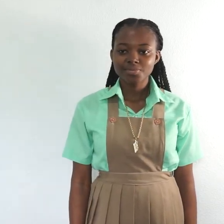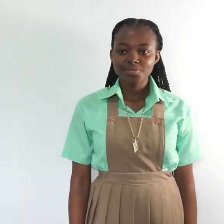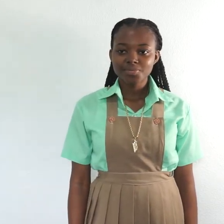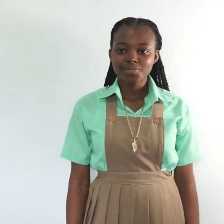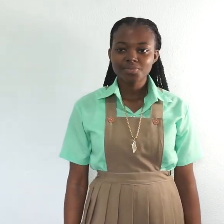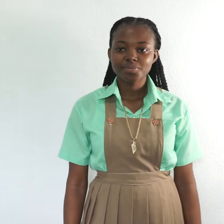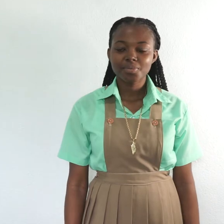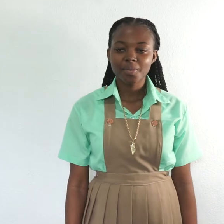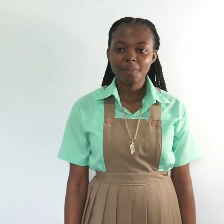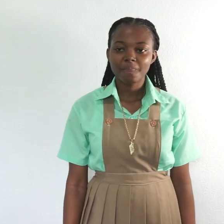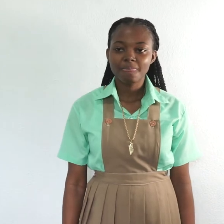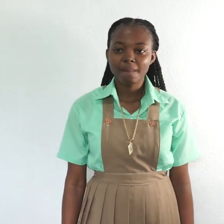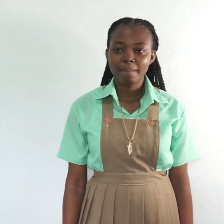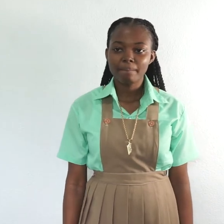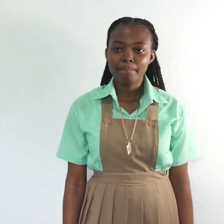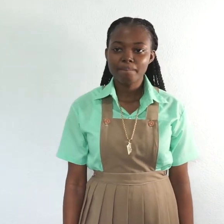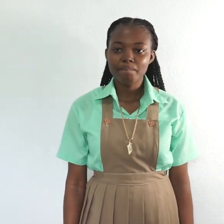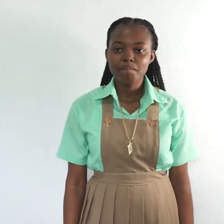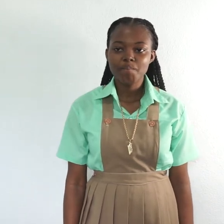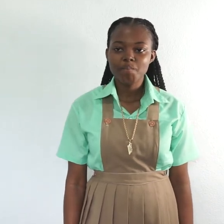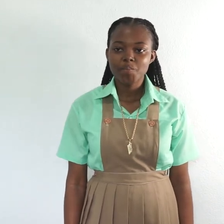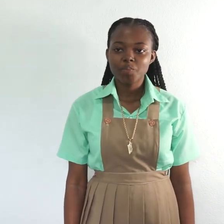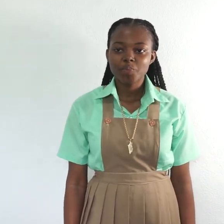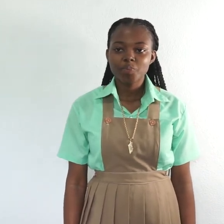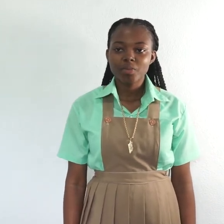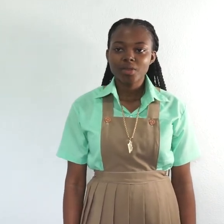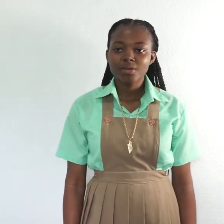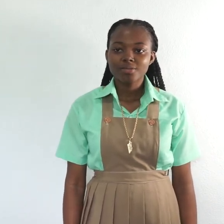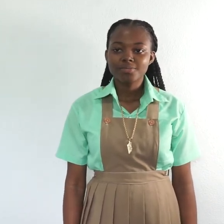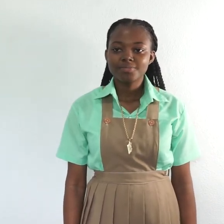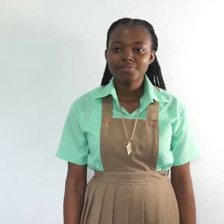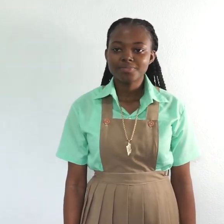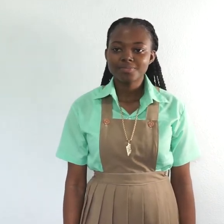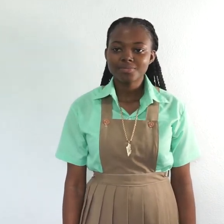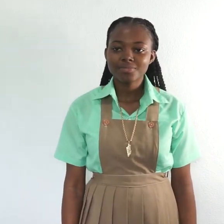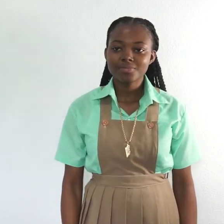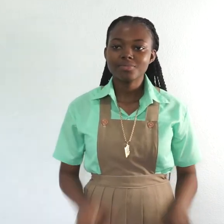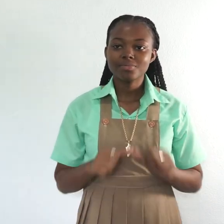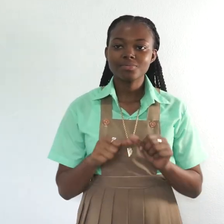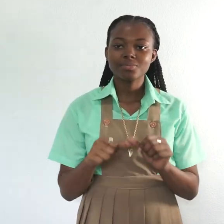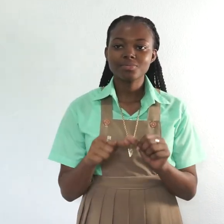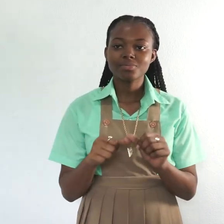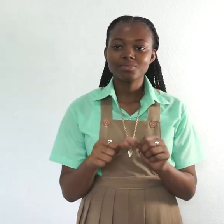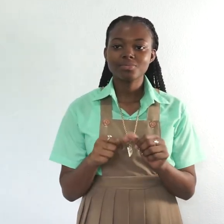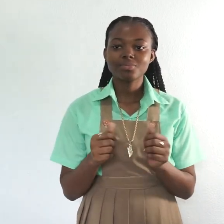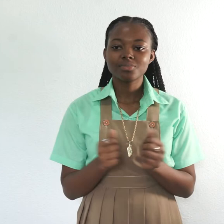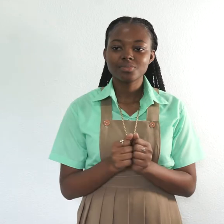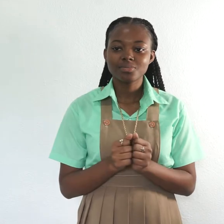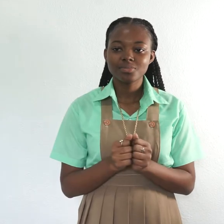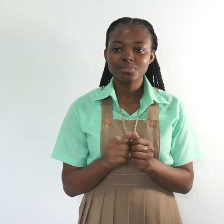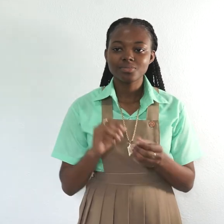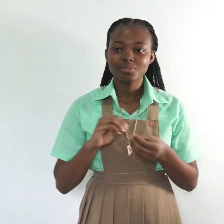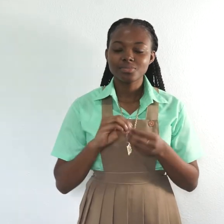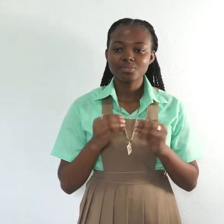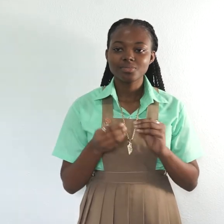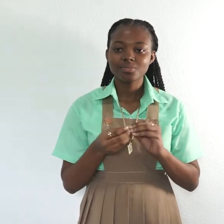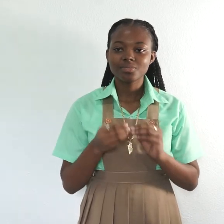We will continue with the numbers 1 to 20